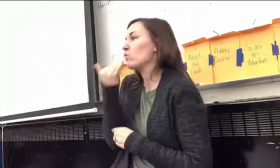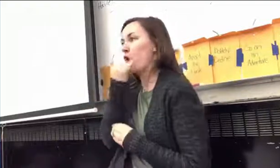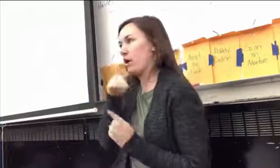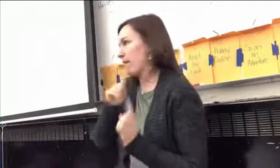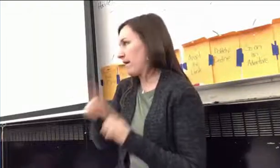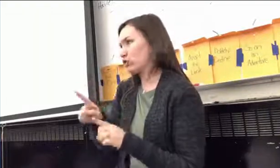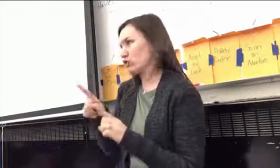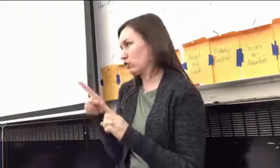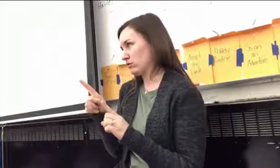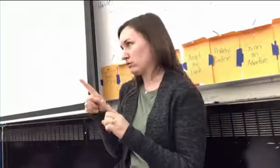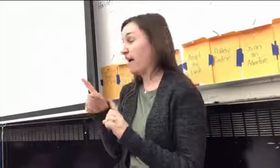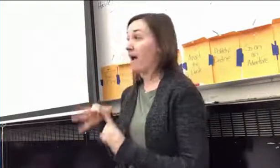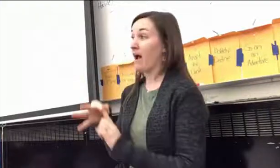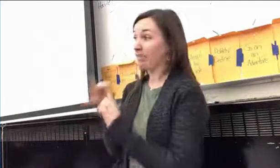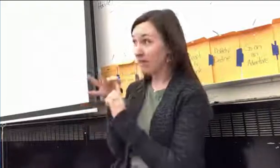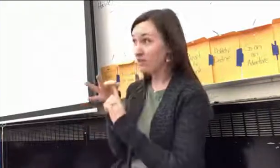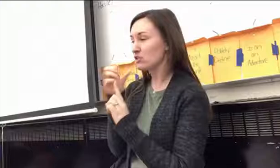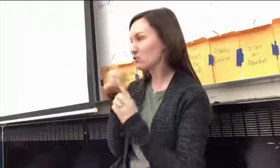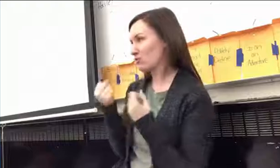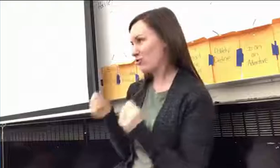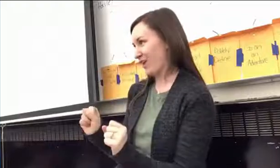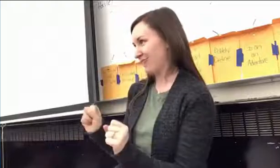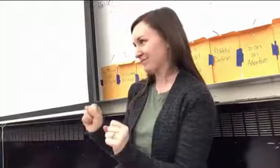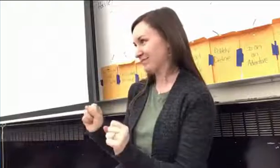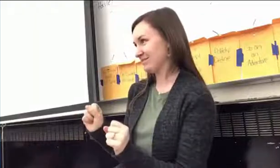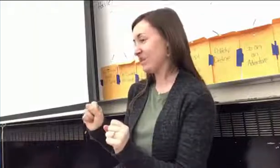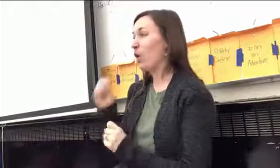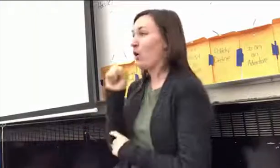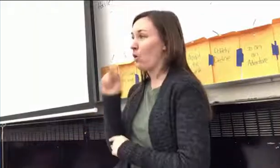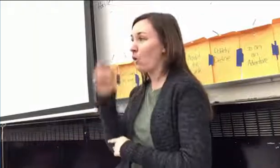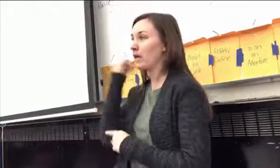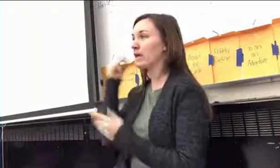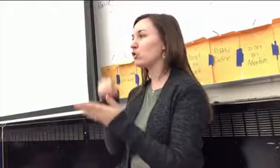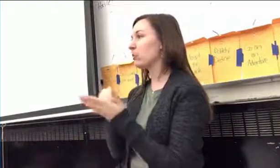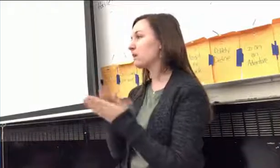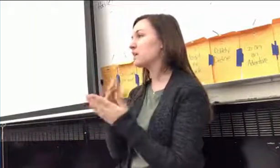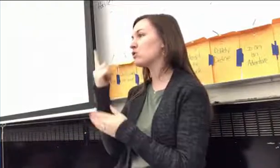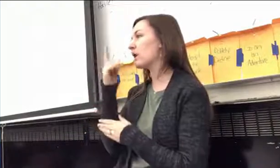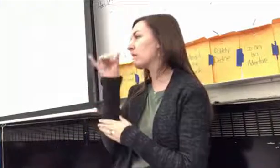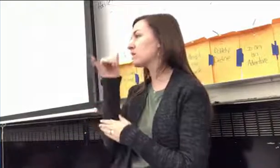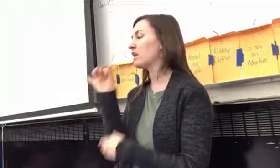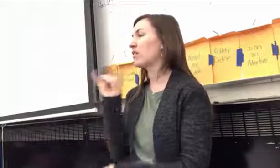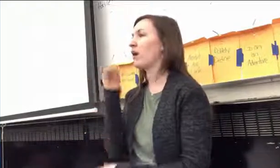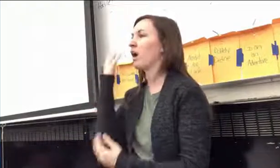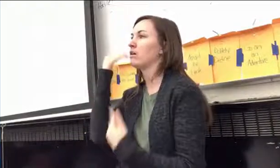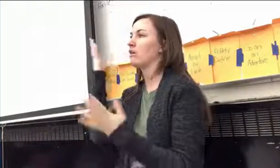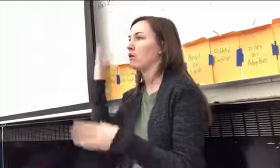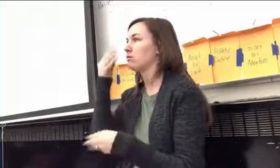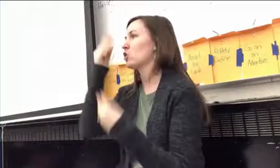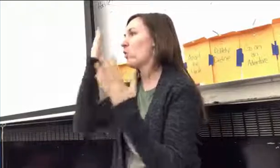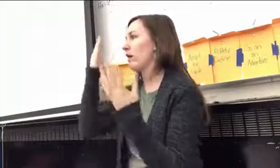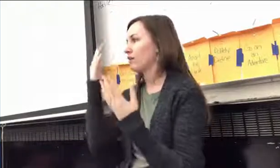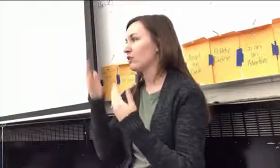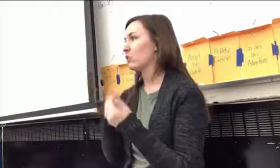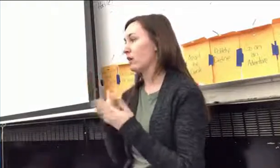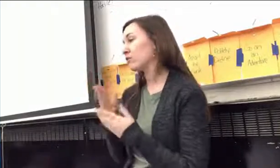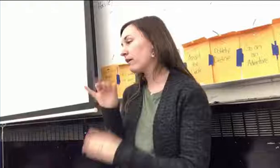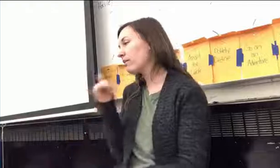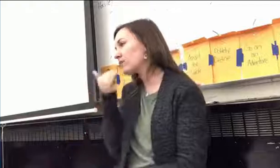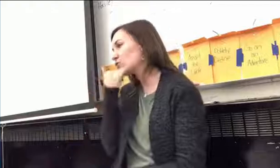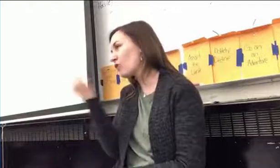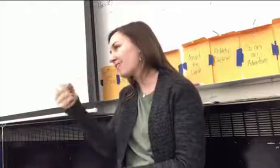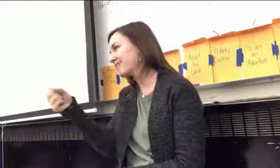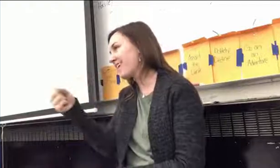answers unless you don't try. Or you put things like, I don't know, I don't care, whatever. Those would be